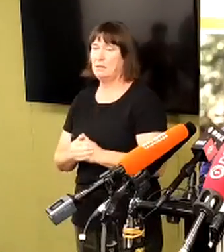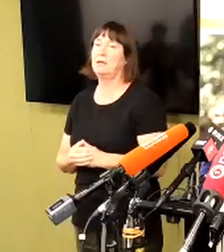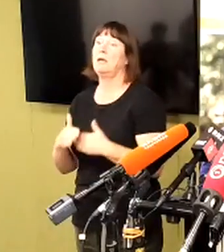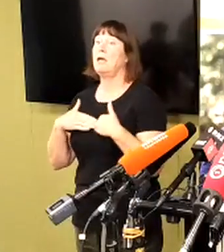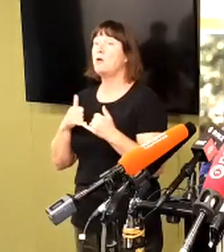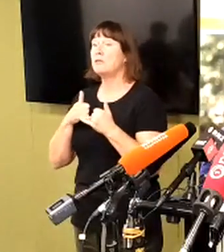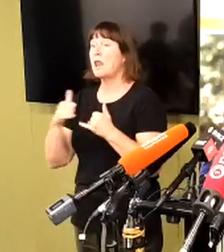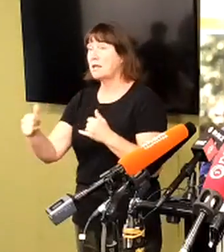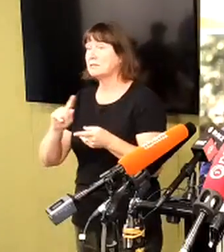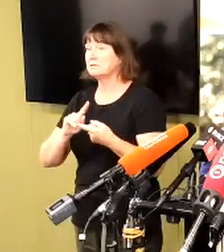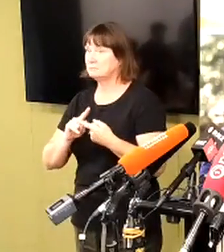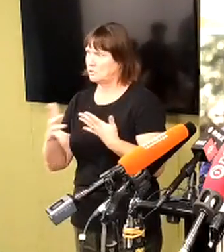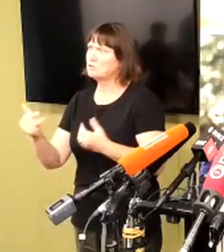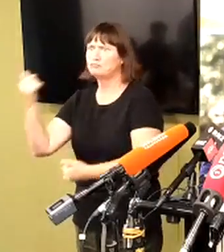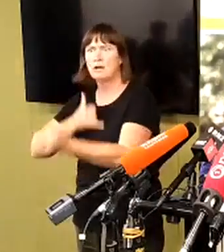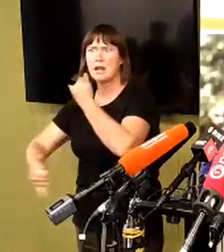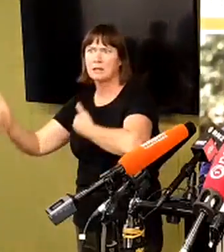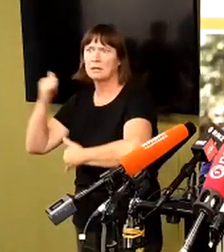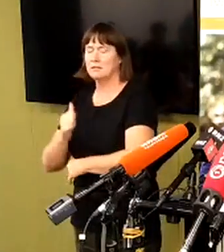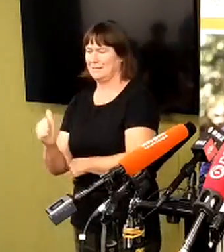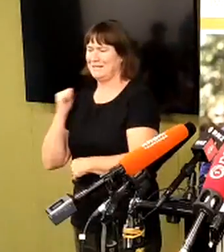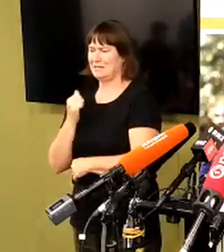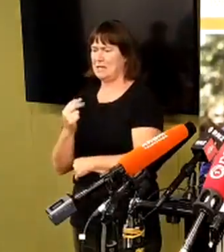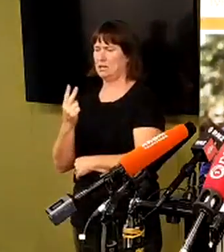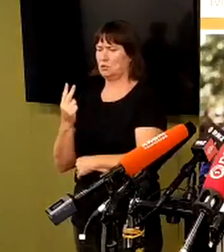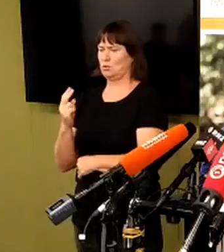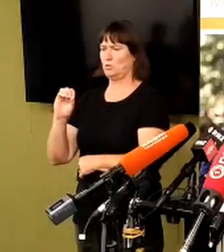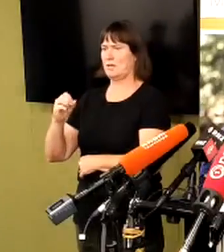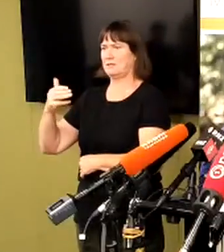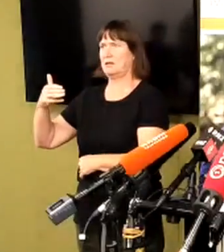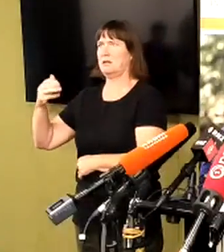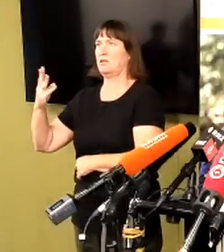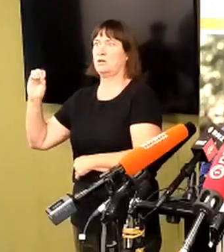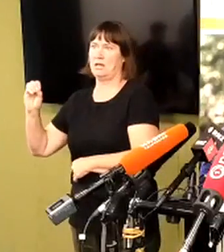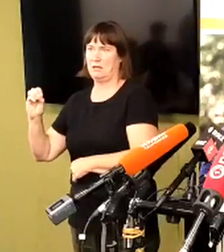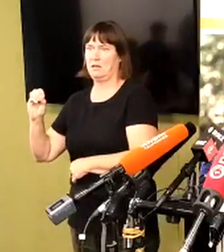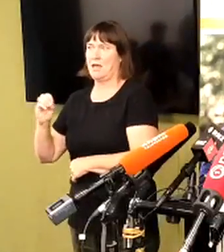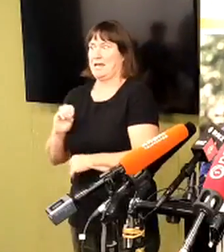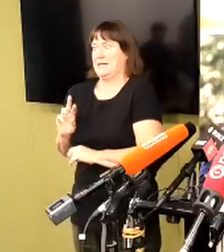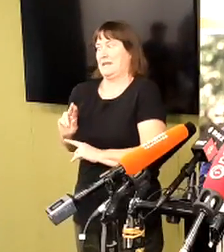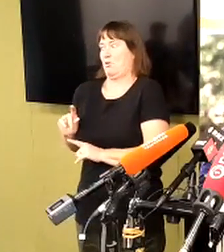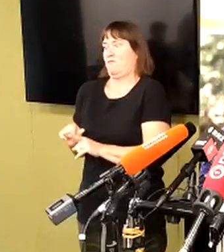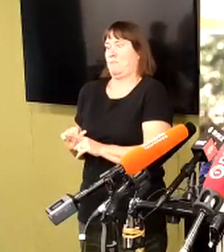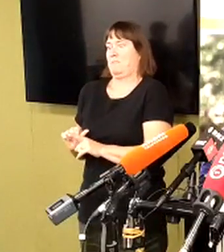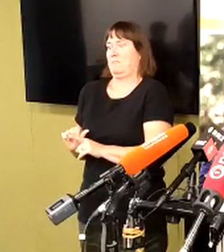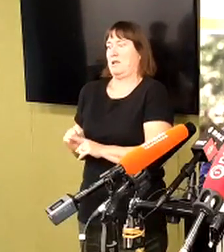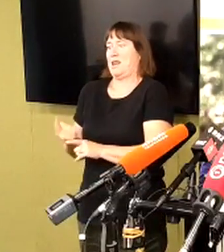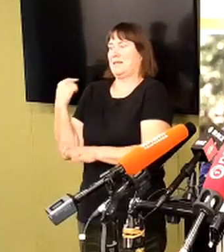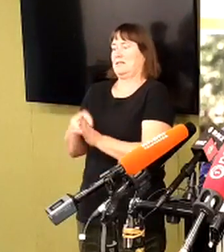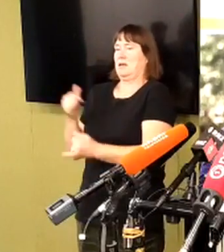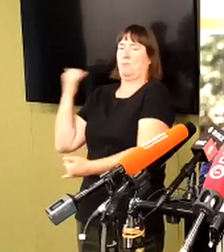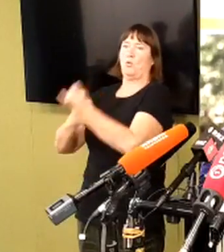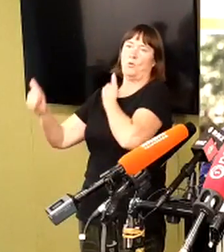number of calls. Yesterday was 2,930. That's double what the call number was at the same time last year.